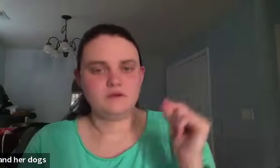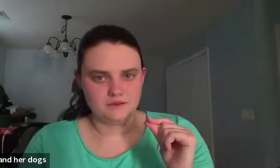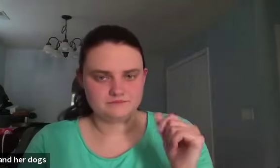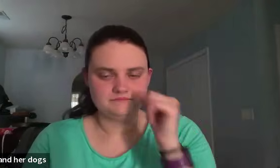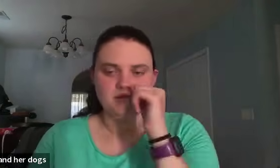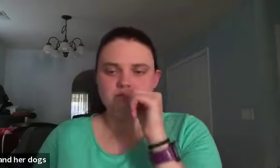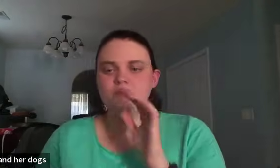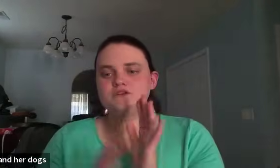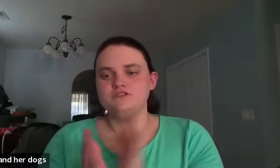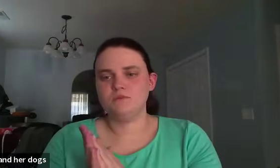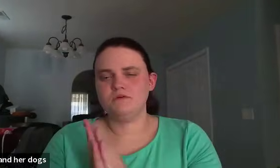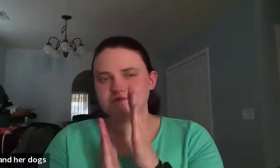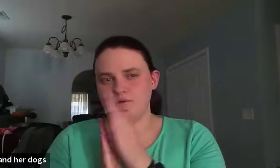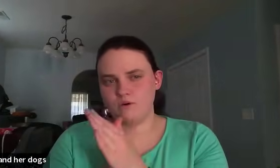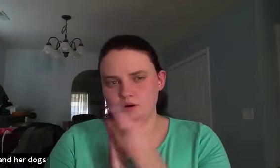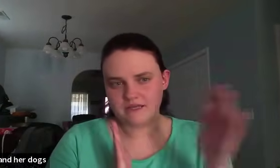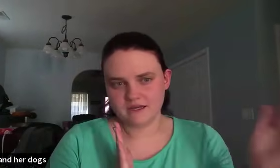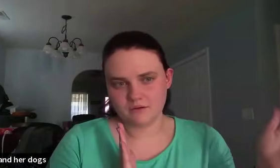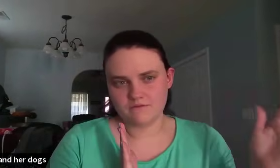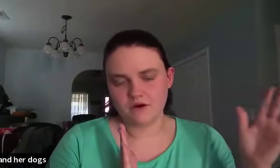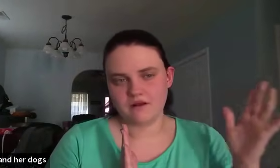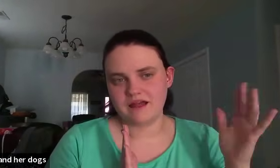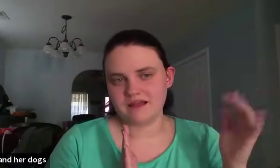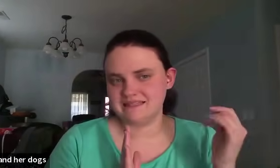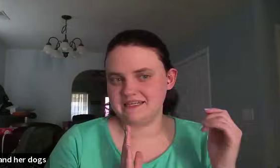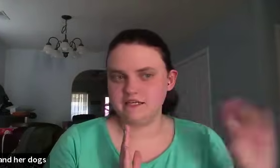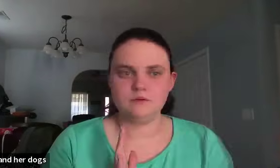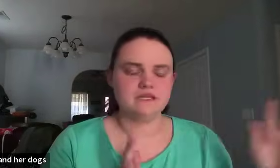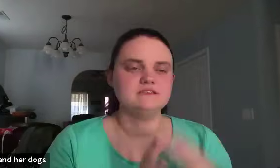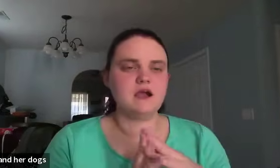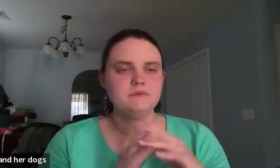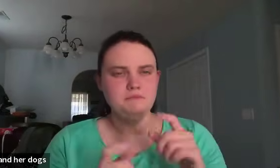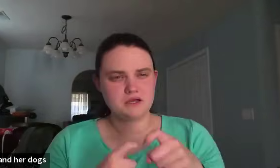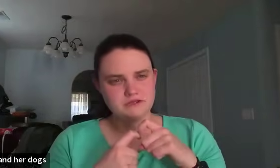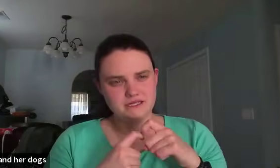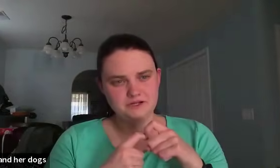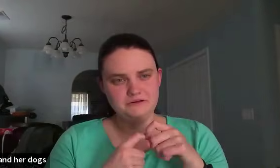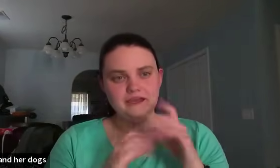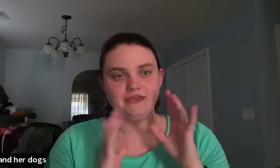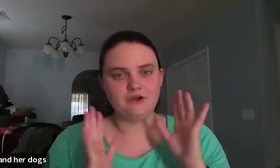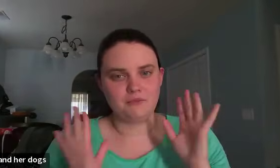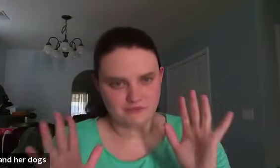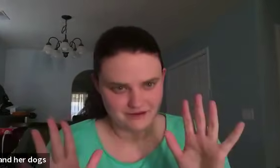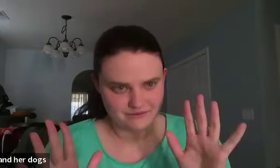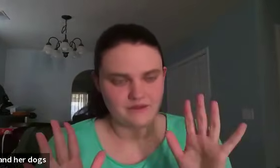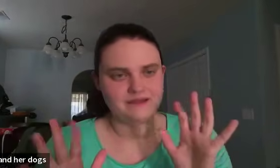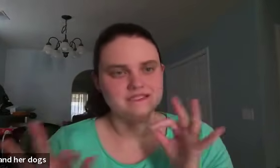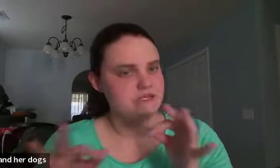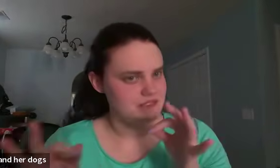Okay. So before we get going for our last little bit, I'm going to pause right here and give you all a break while I explain